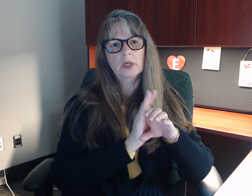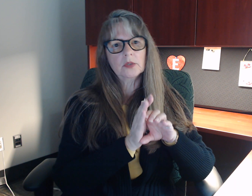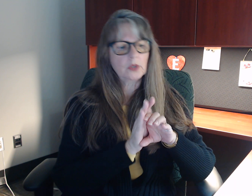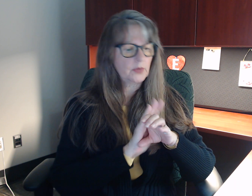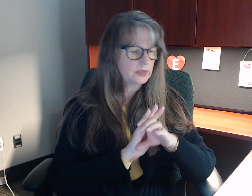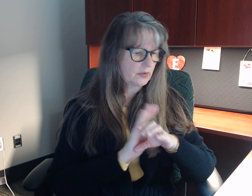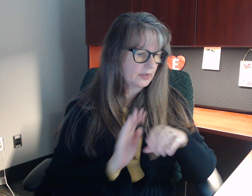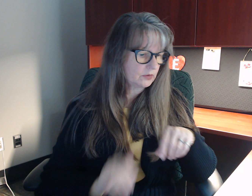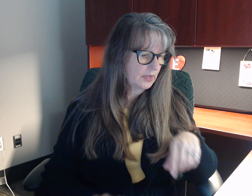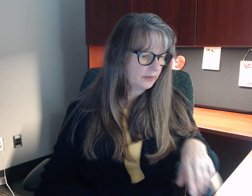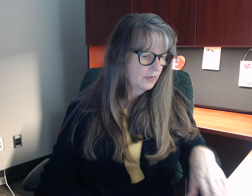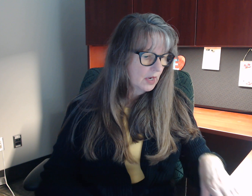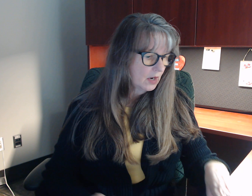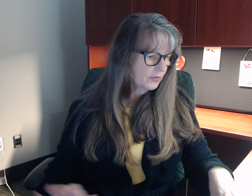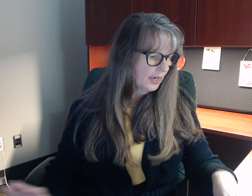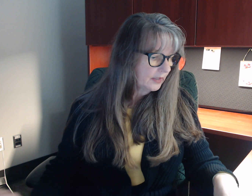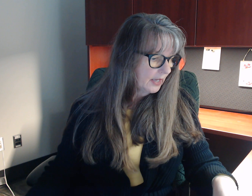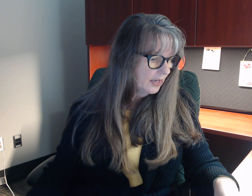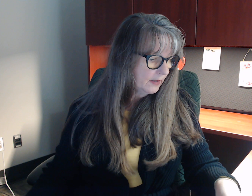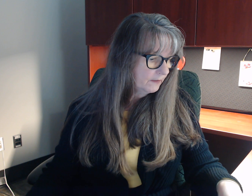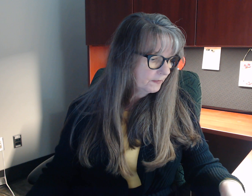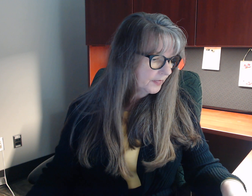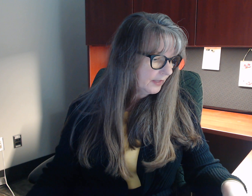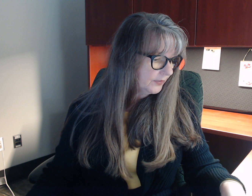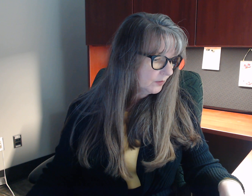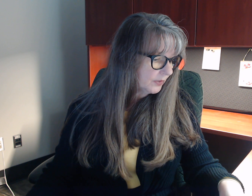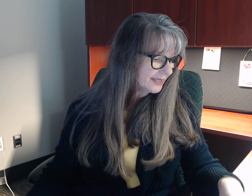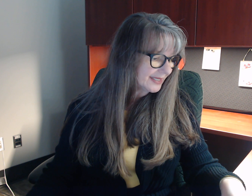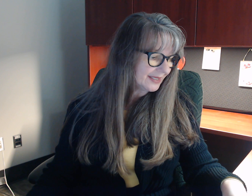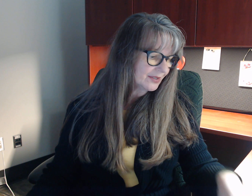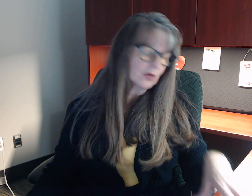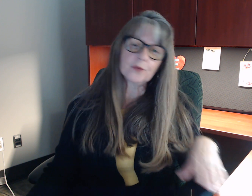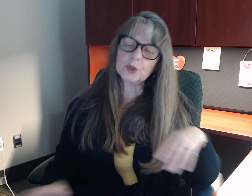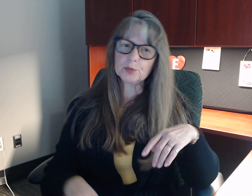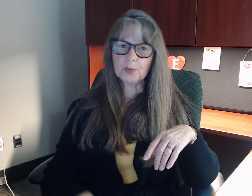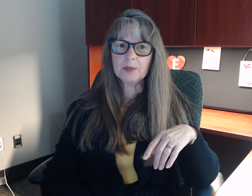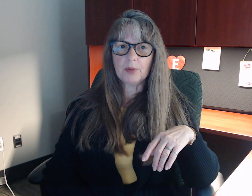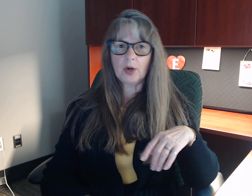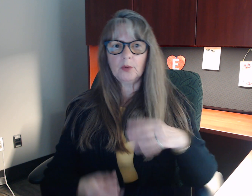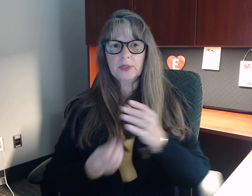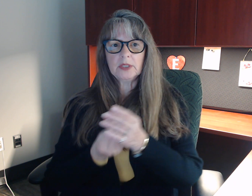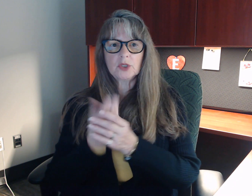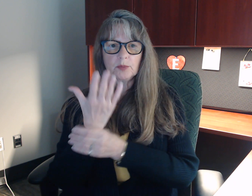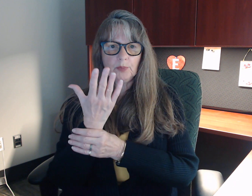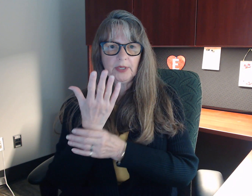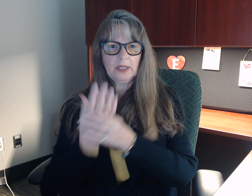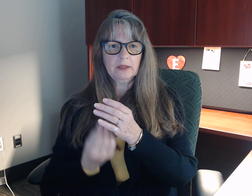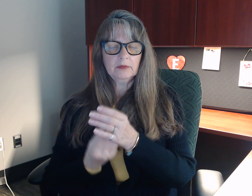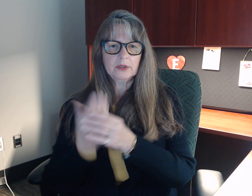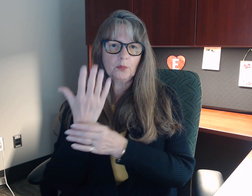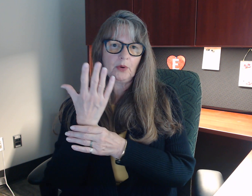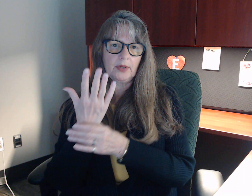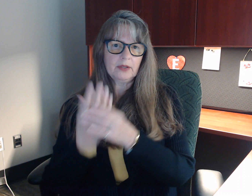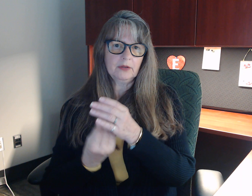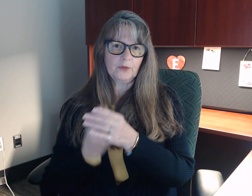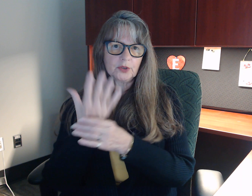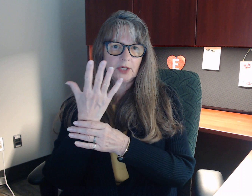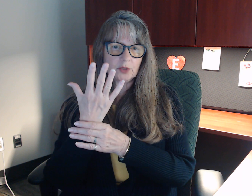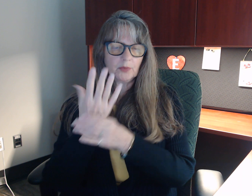So that's how I do that. Okay, and then we did, so for the spring part, we did spring, because the first day of spring we've